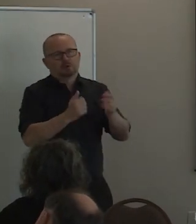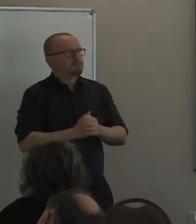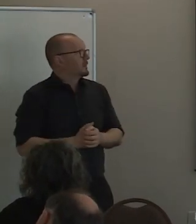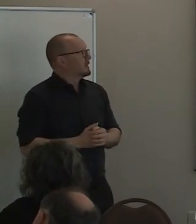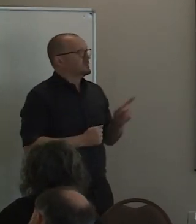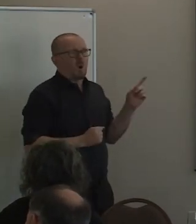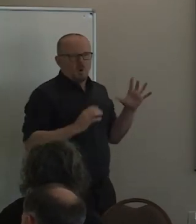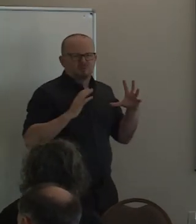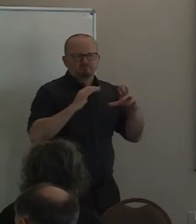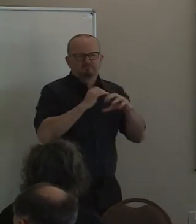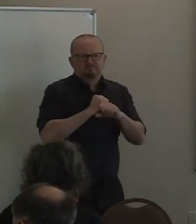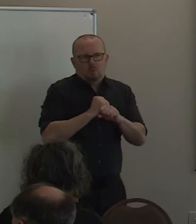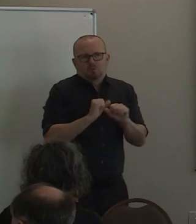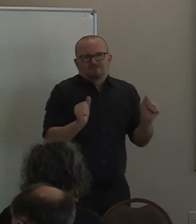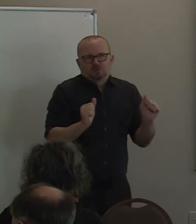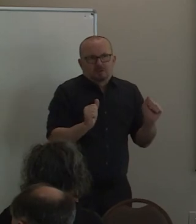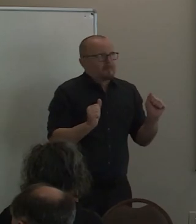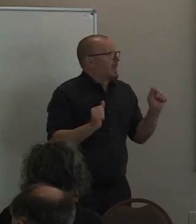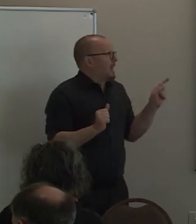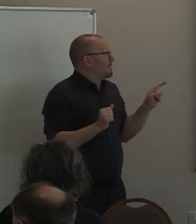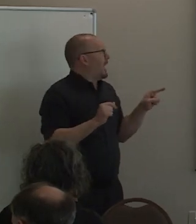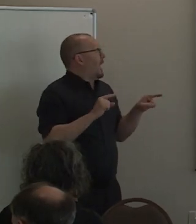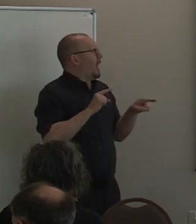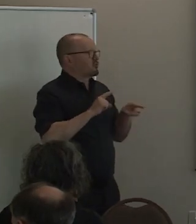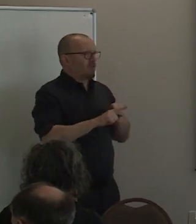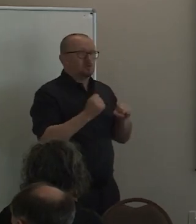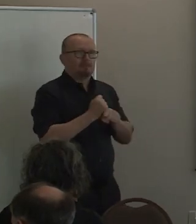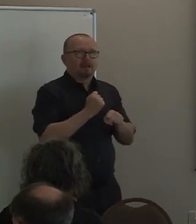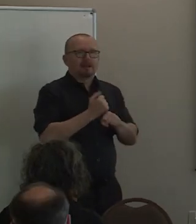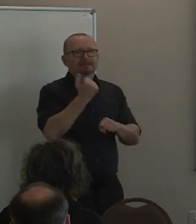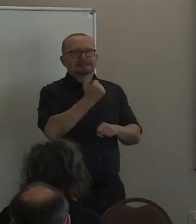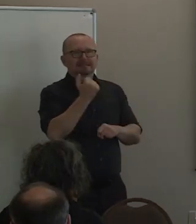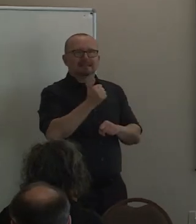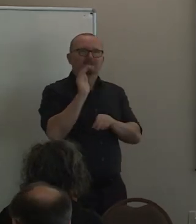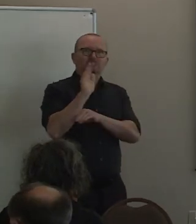quickly. I tried to make a kind of 16 futures for GLAM quadrant.